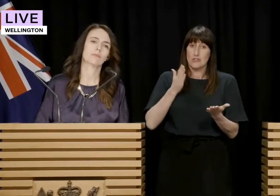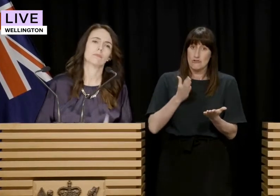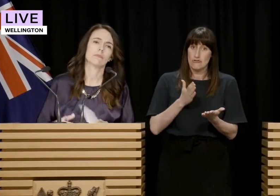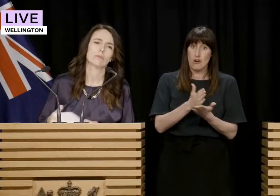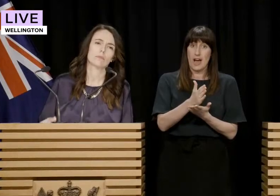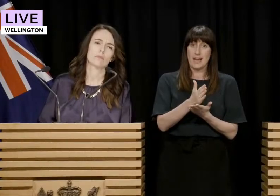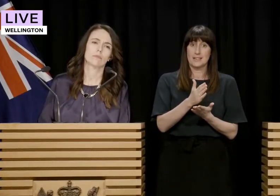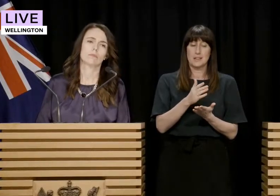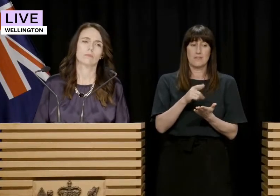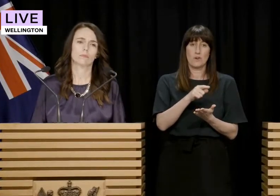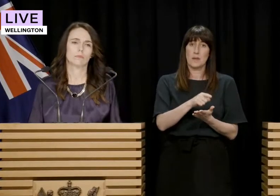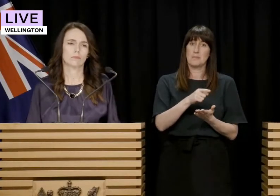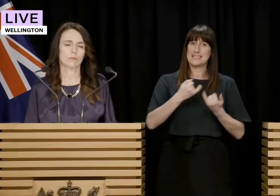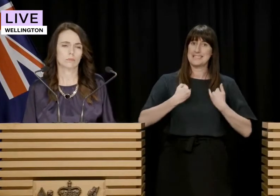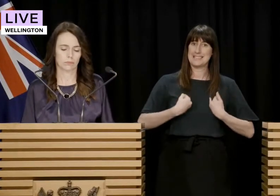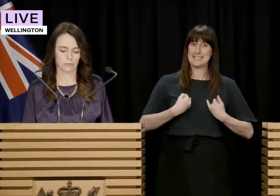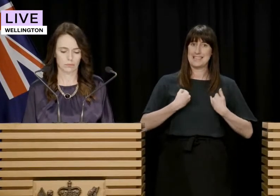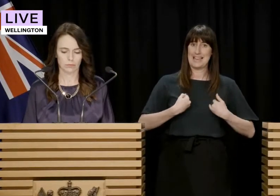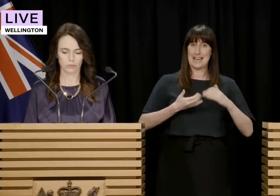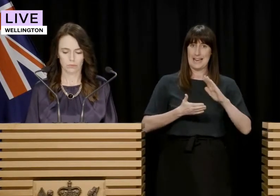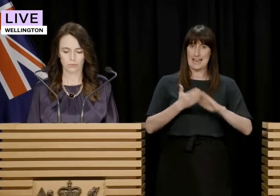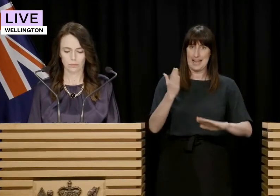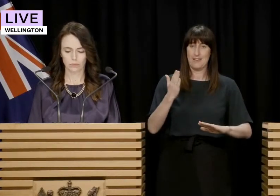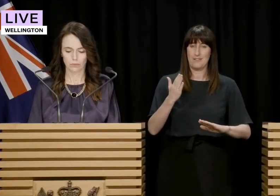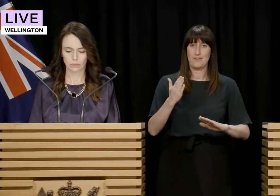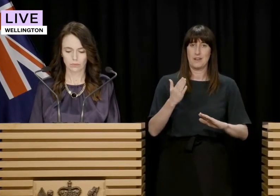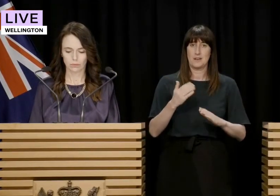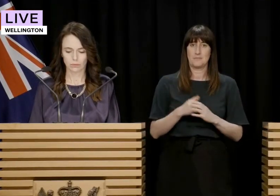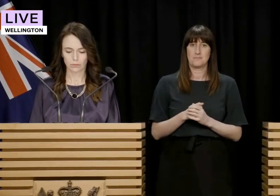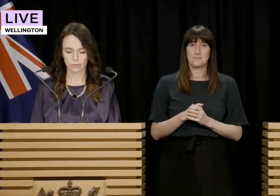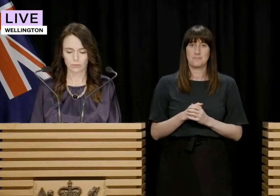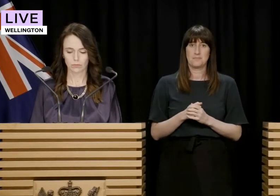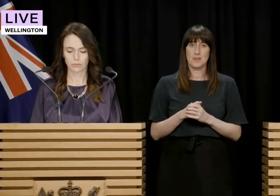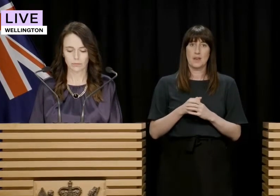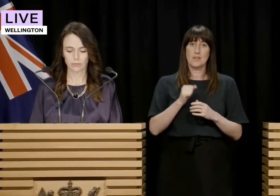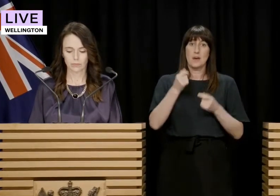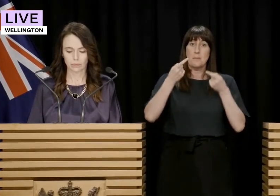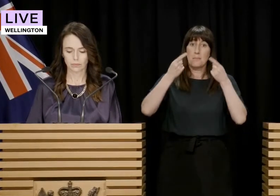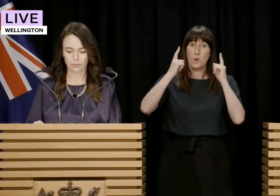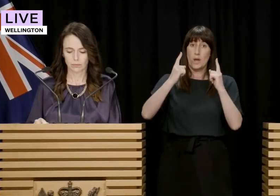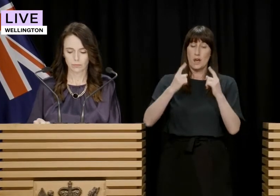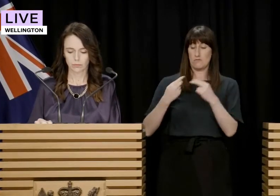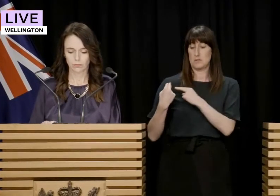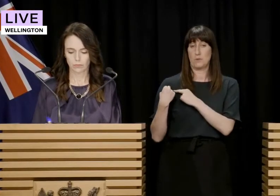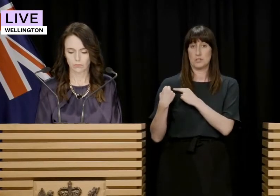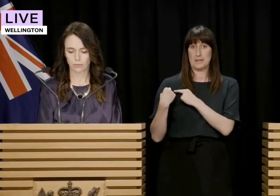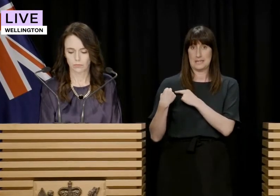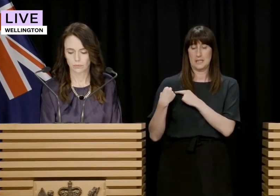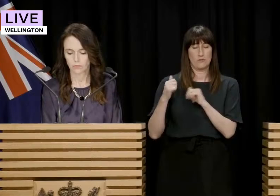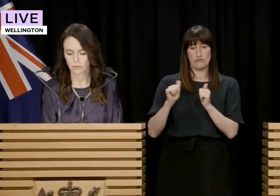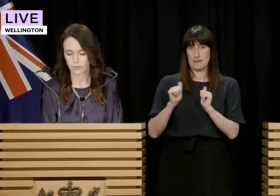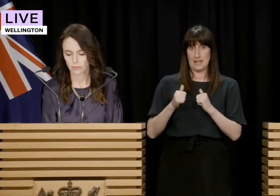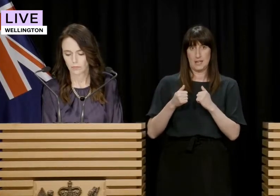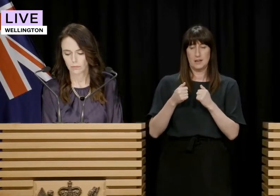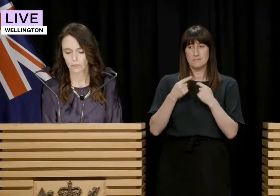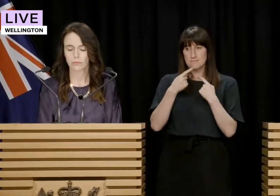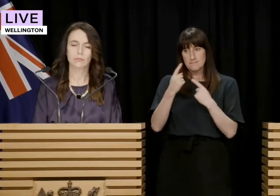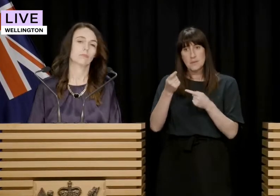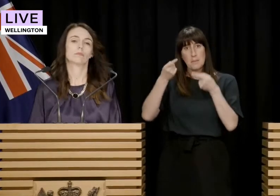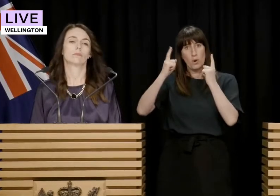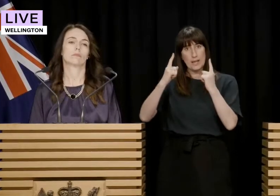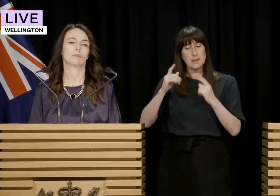workers as a prorated entitlement. That comes on top of employer responsibilities we've previously introduced to pay workers at